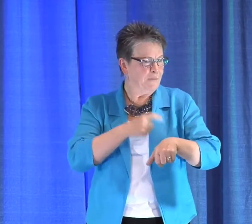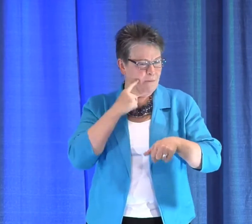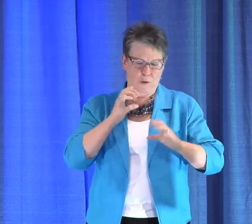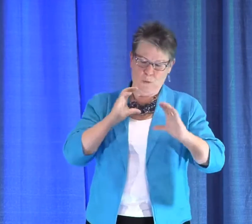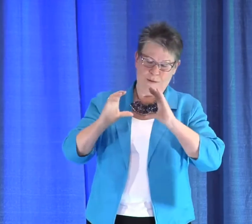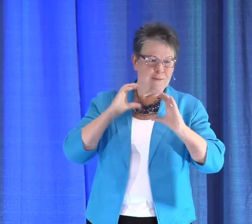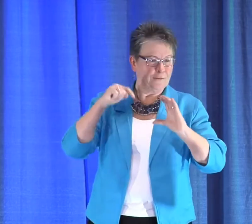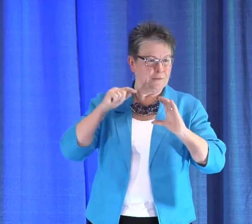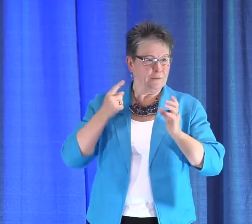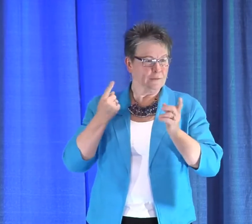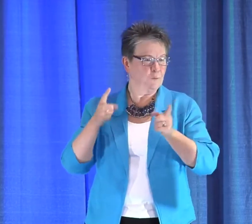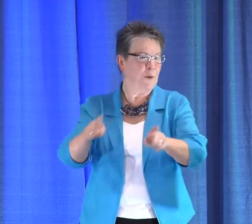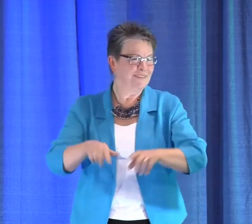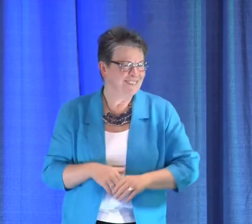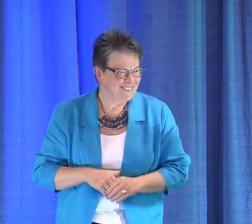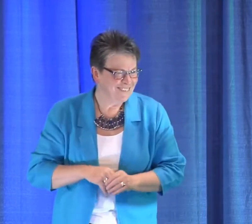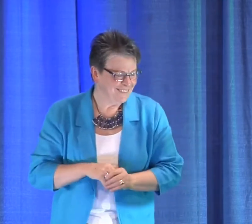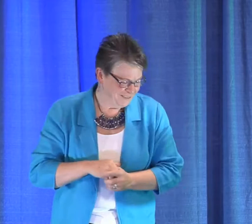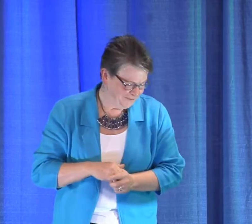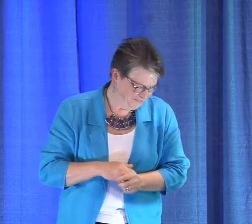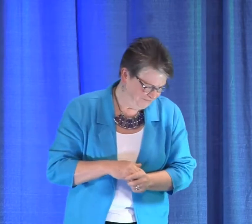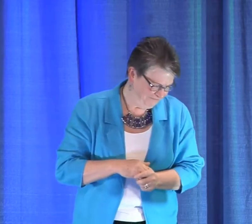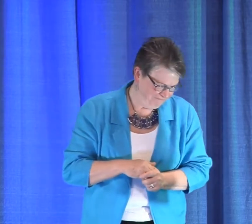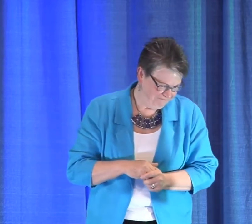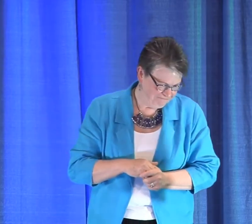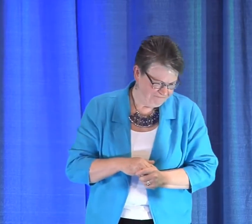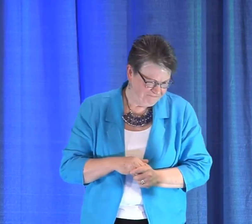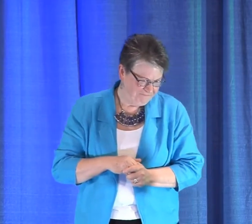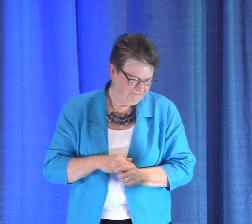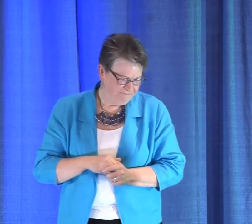to work with communication as the priority.